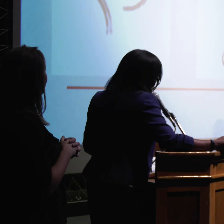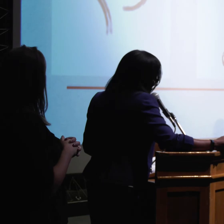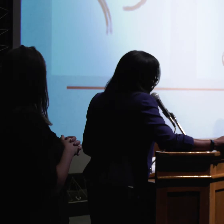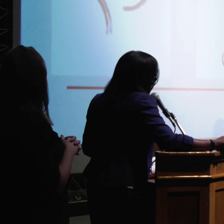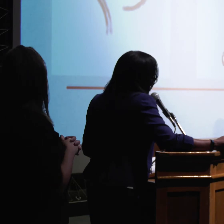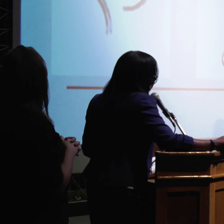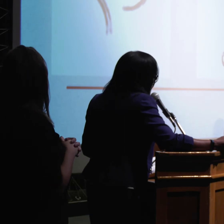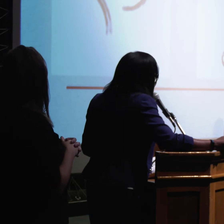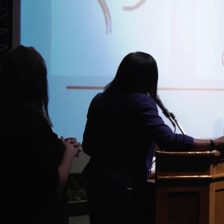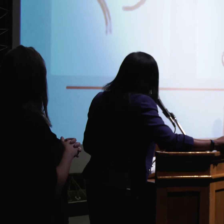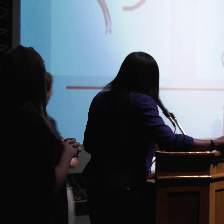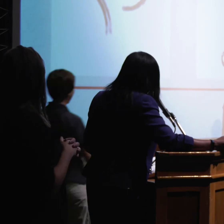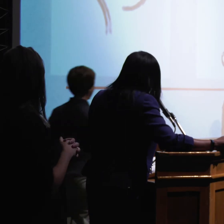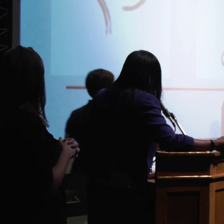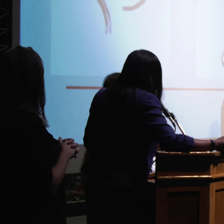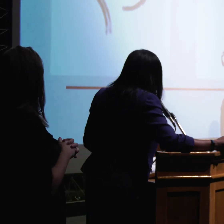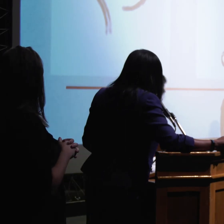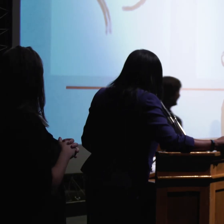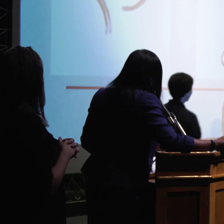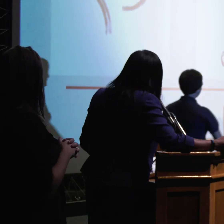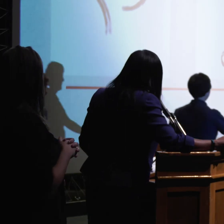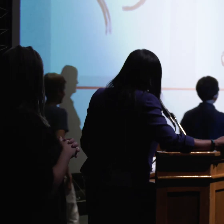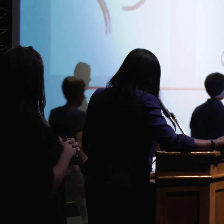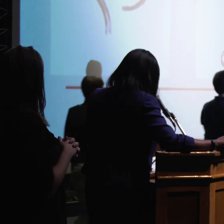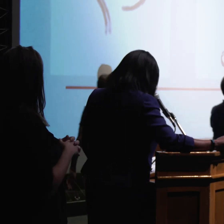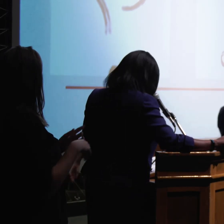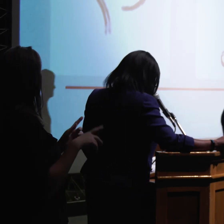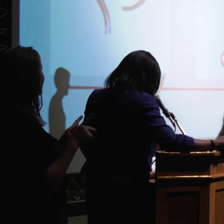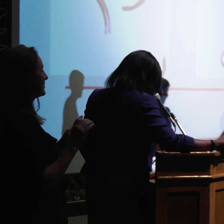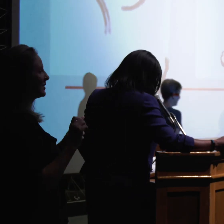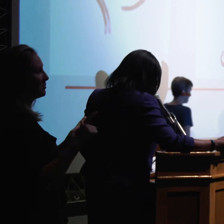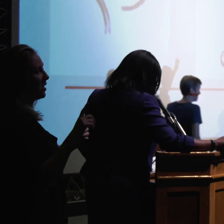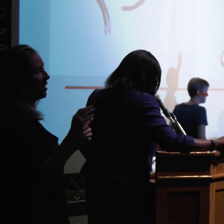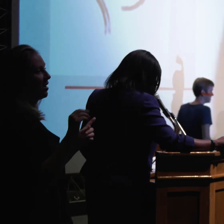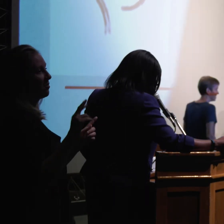And here's Donna with Paul Monroe.